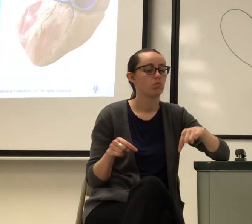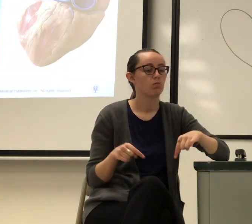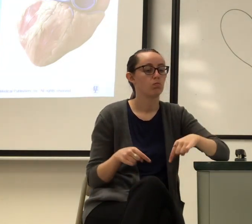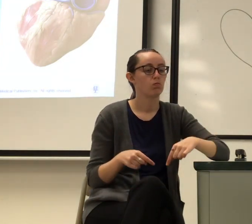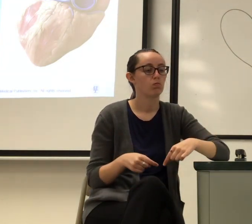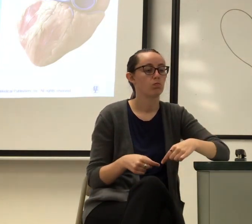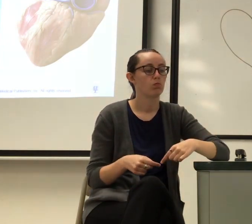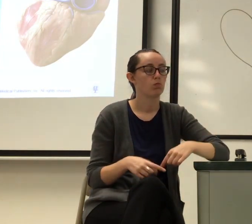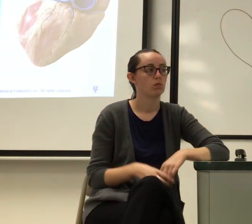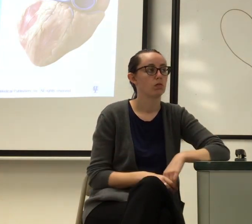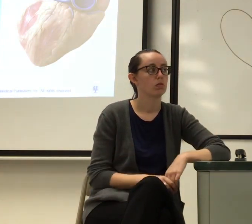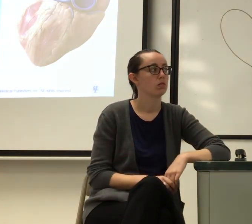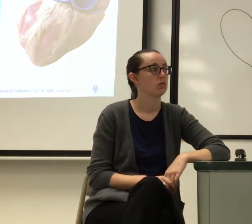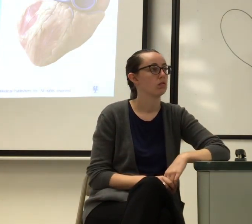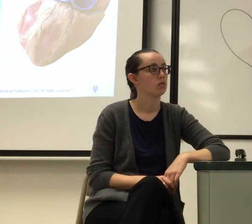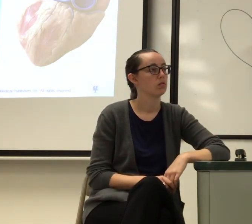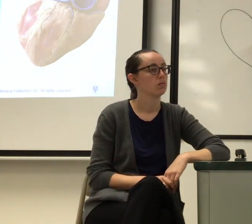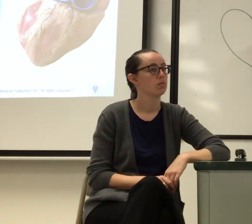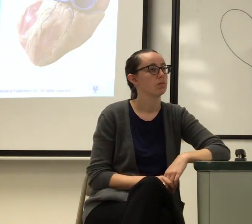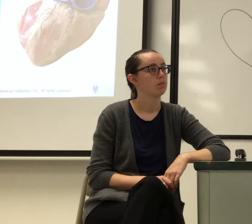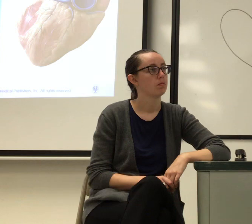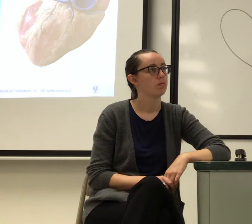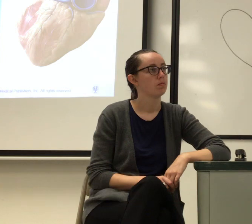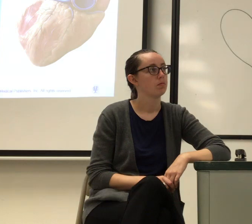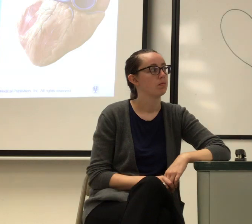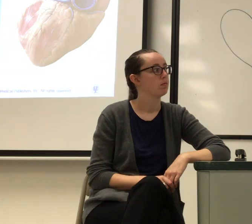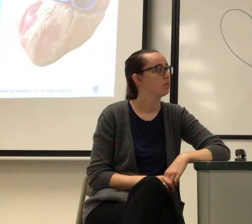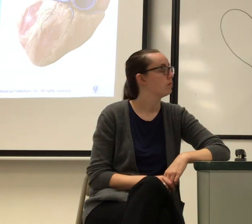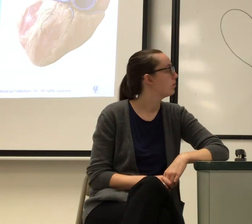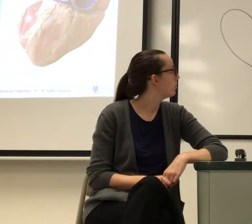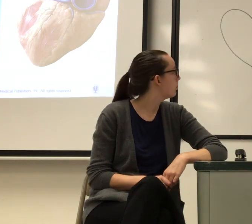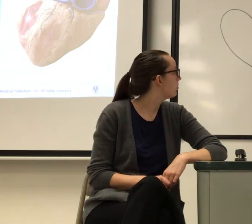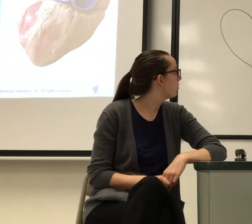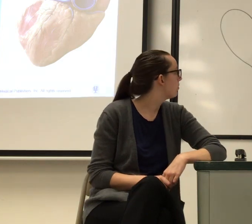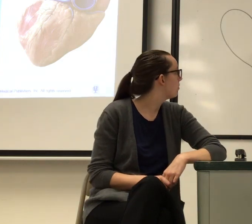Okay? The coronary sulcus also goes front to back.